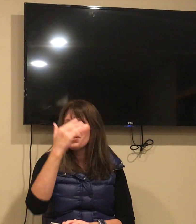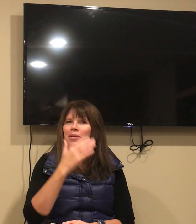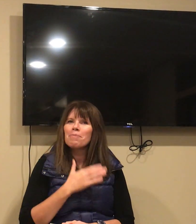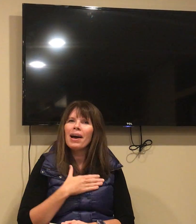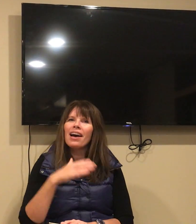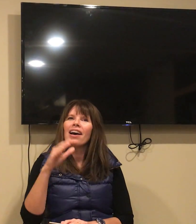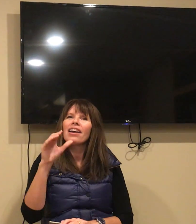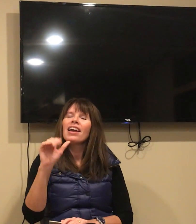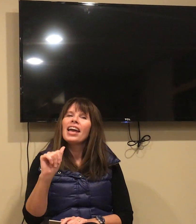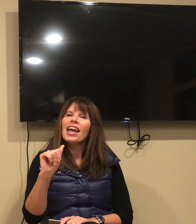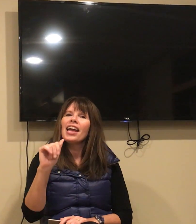know my